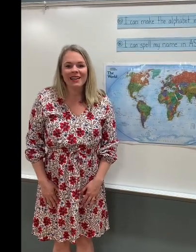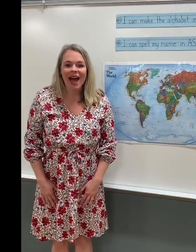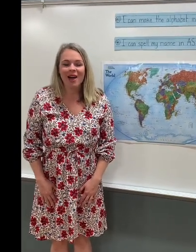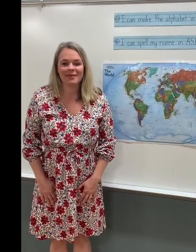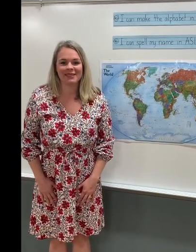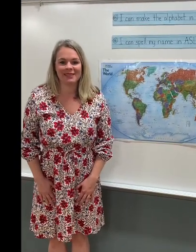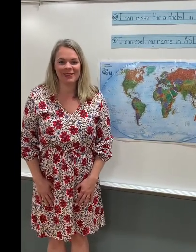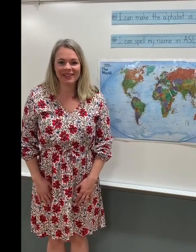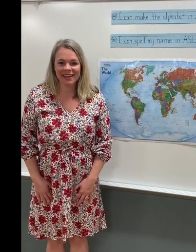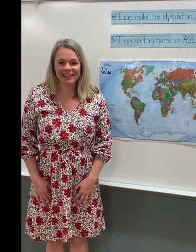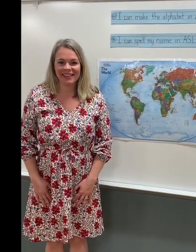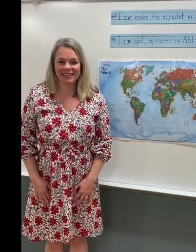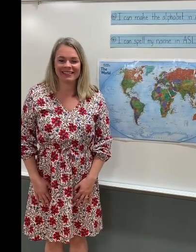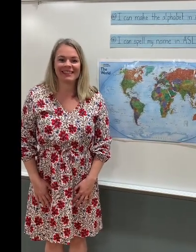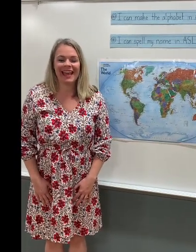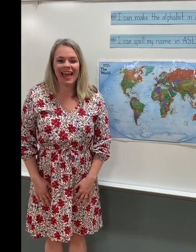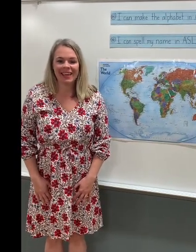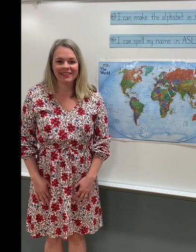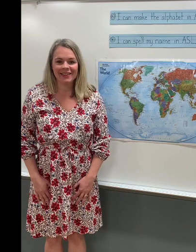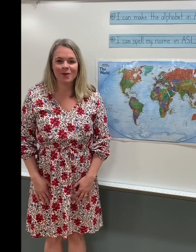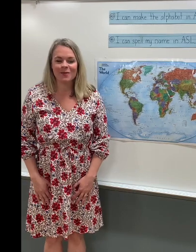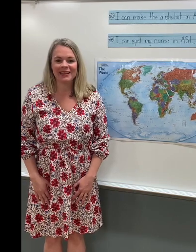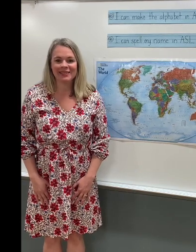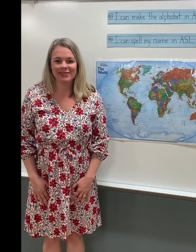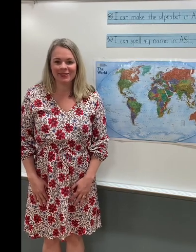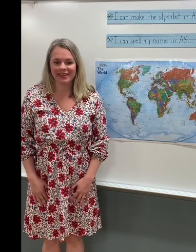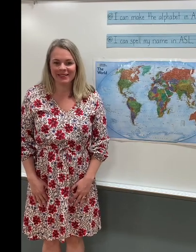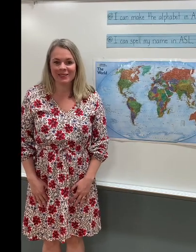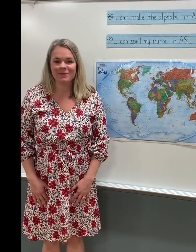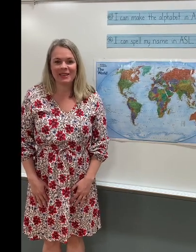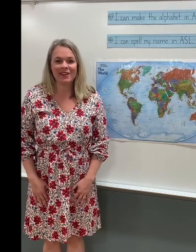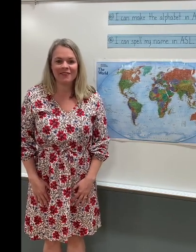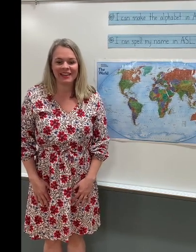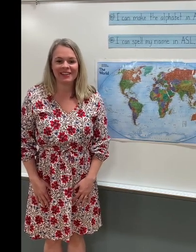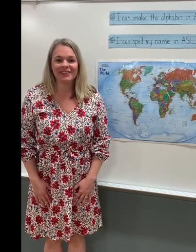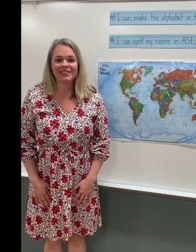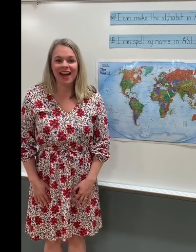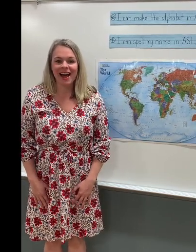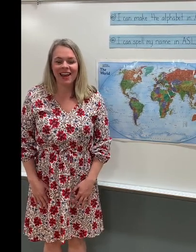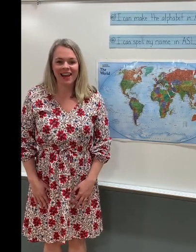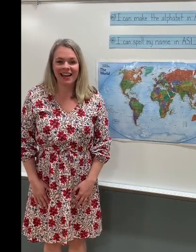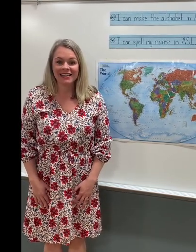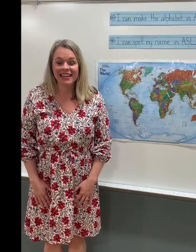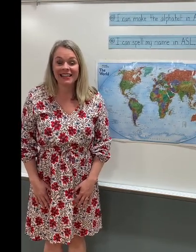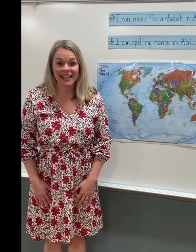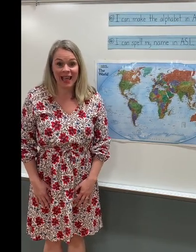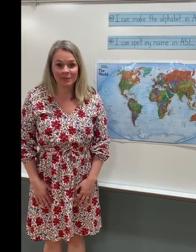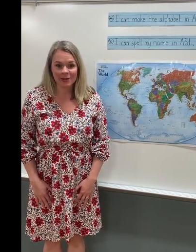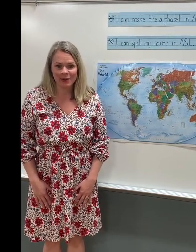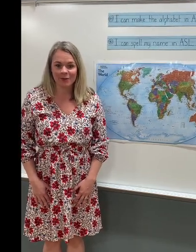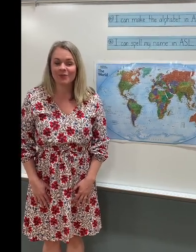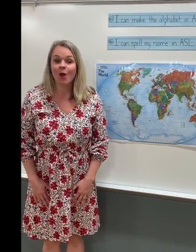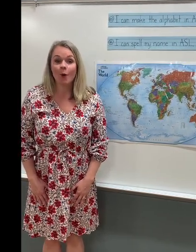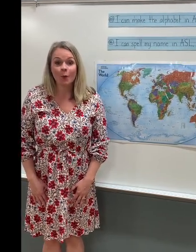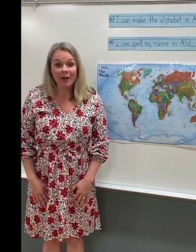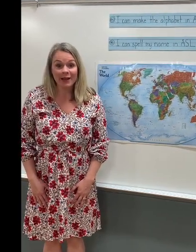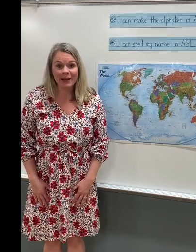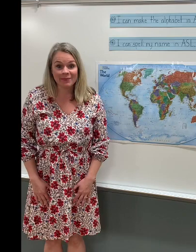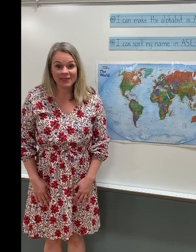Hola, mis estudiantes. Hello, my students. Bienvenidos a la clase de español. Welcome to